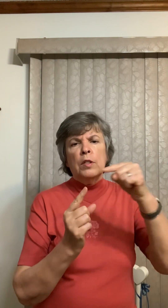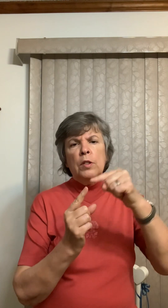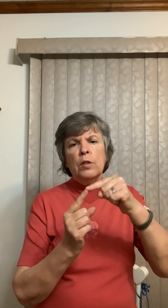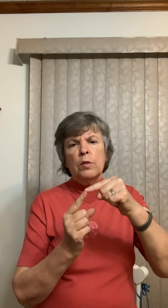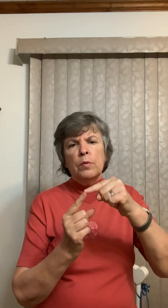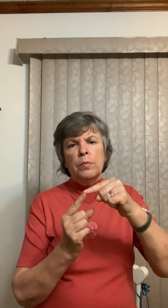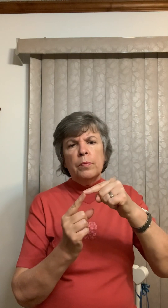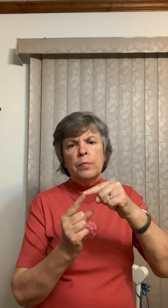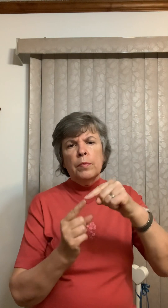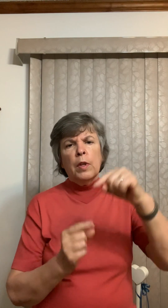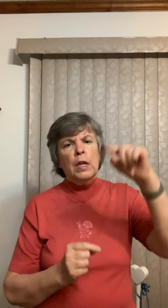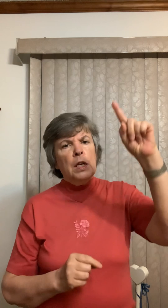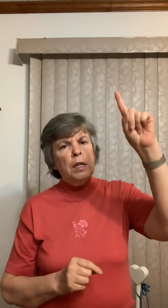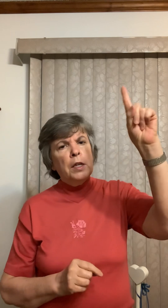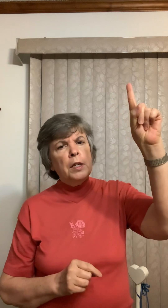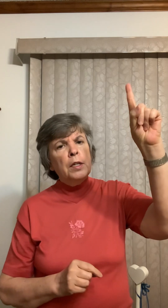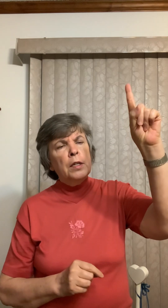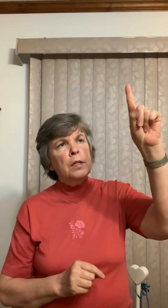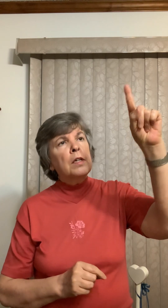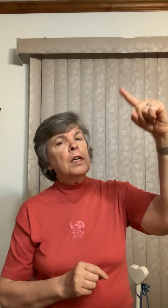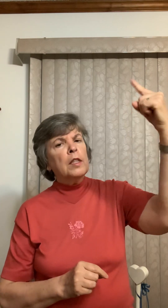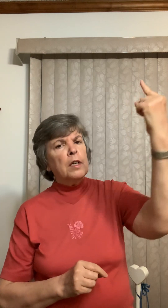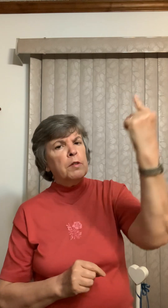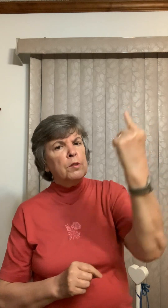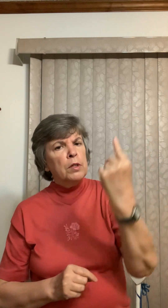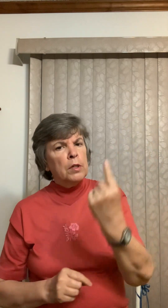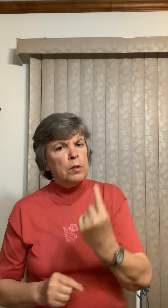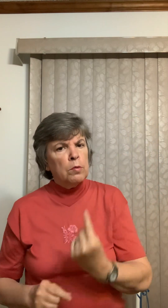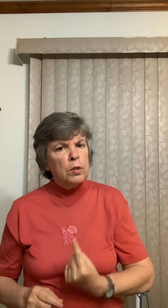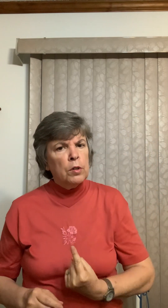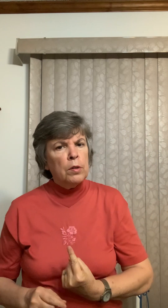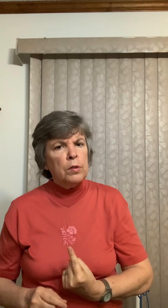Until he, and then I would do this, returns.